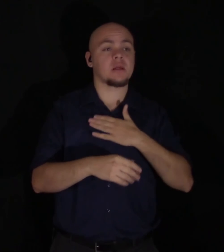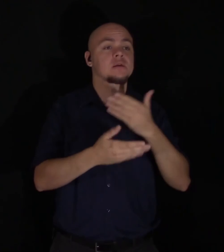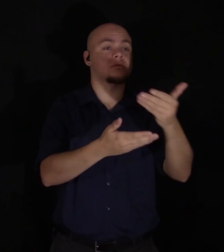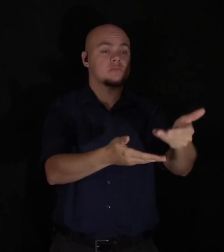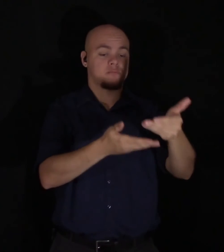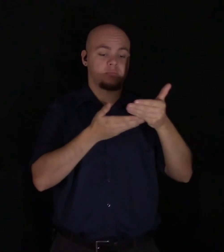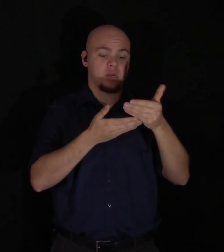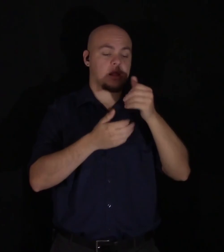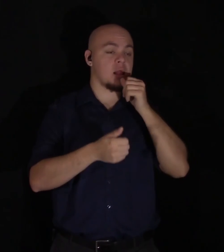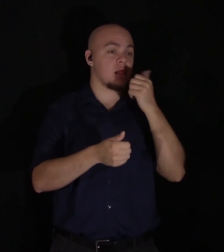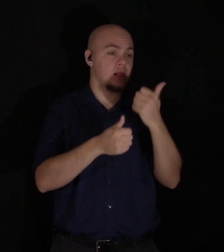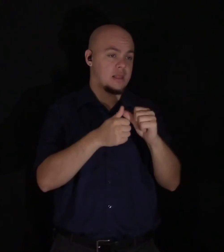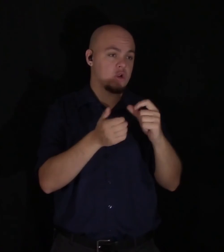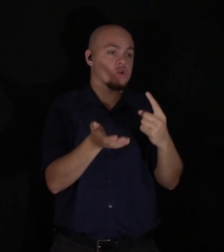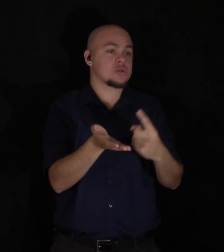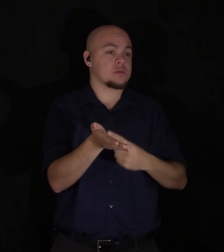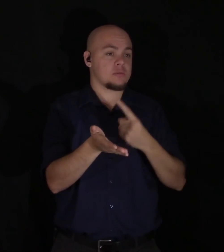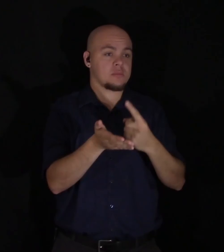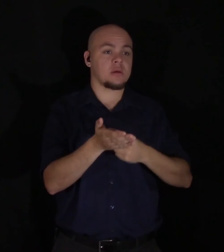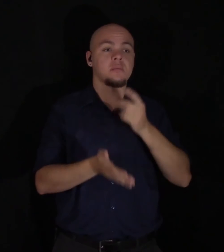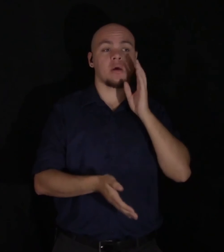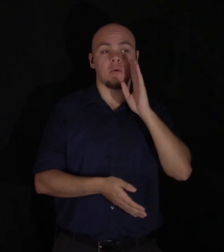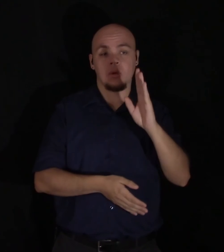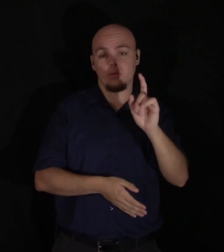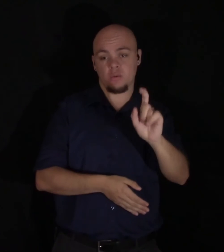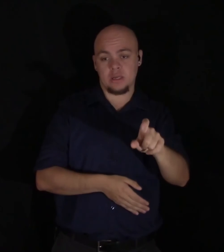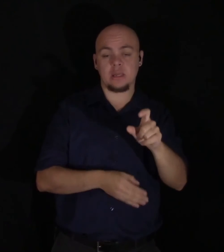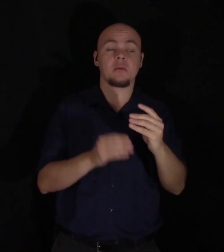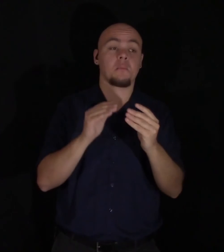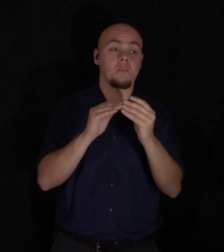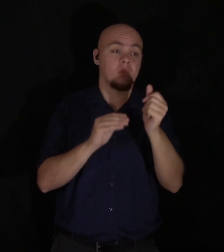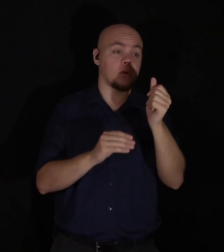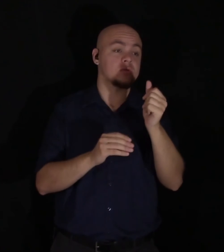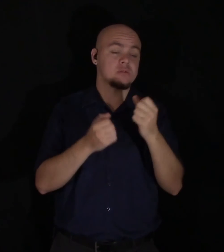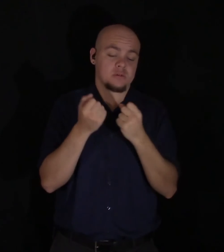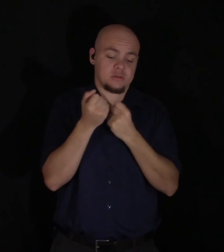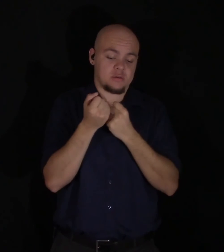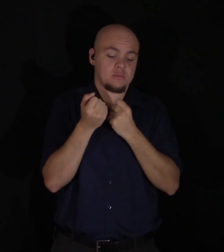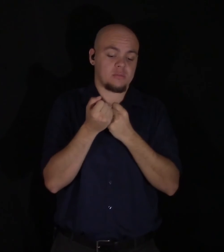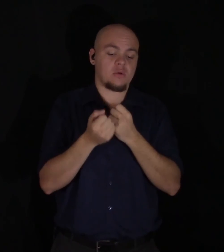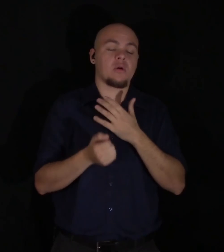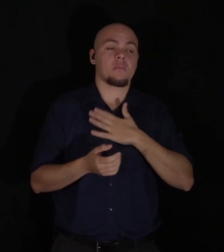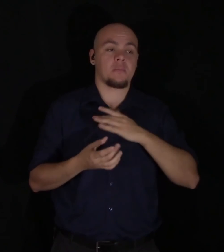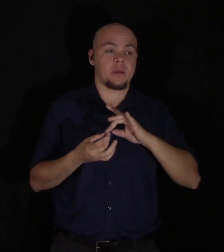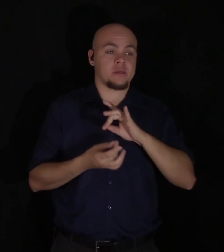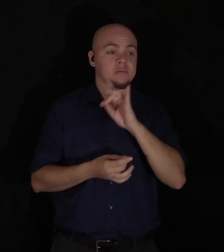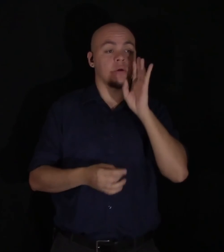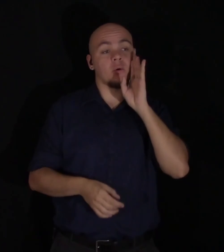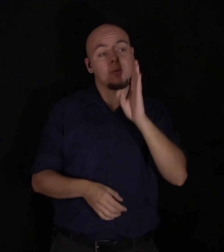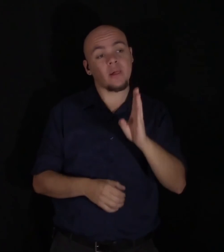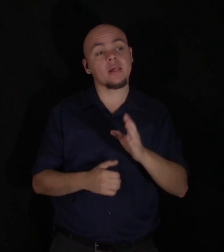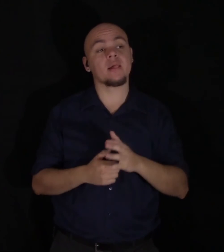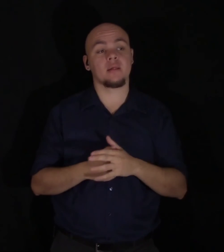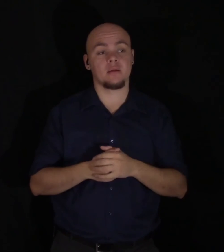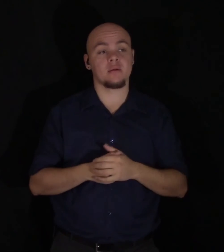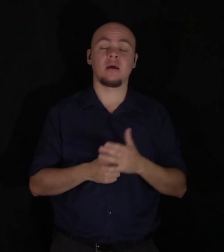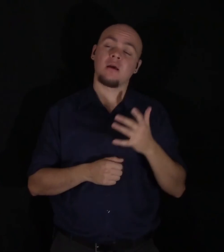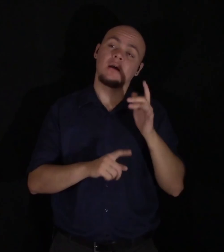on some occasions, when I need them most to support my spirits. I love you very